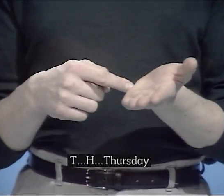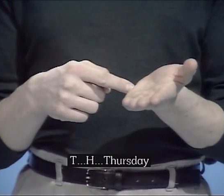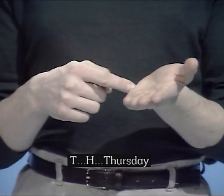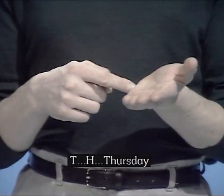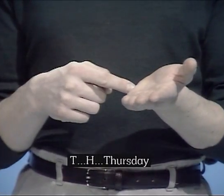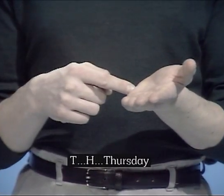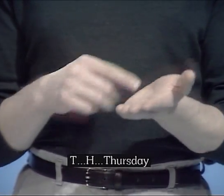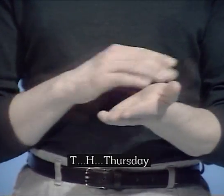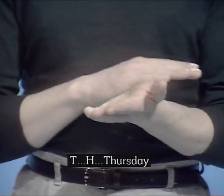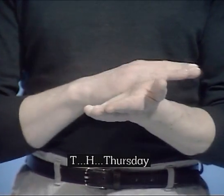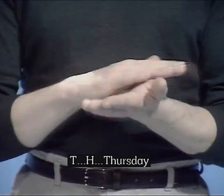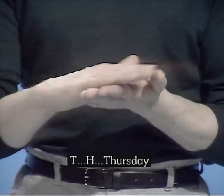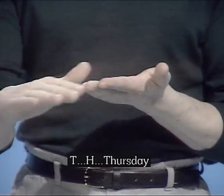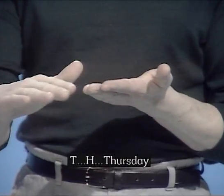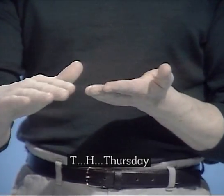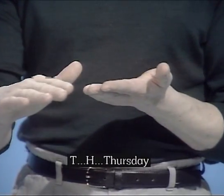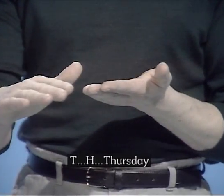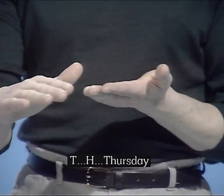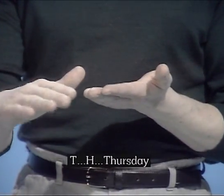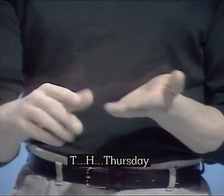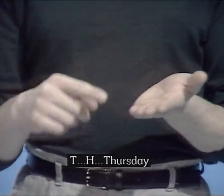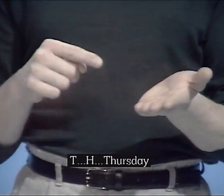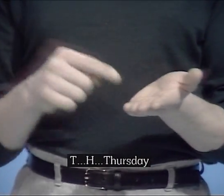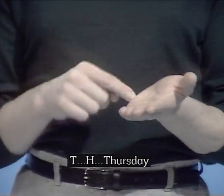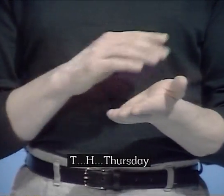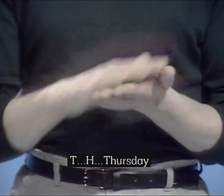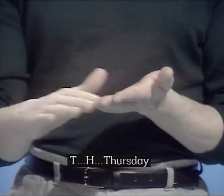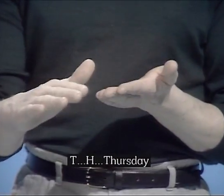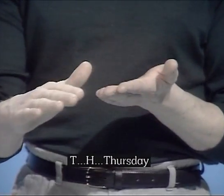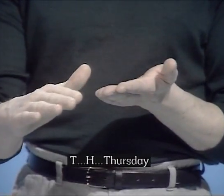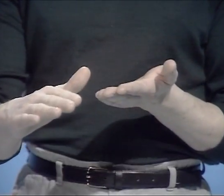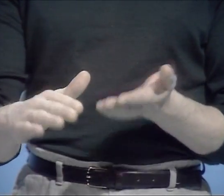T, H, Thursday.